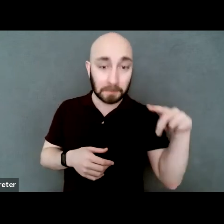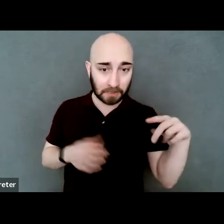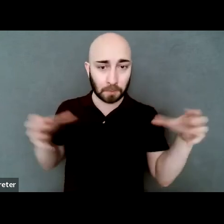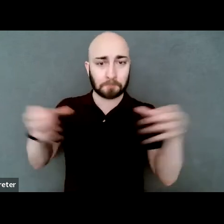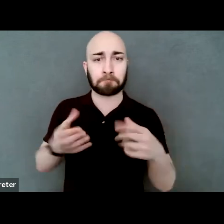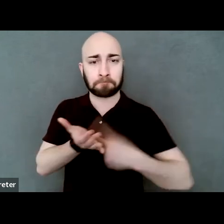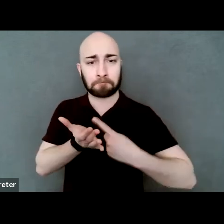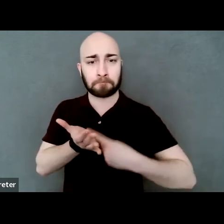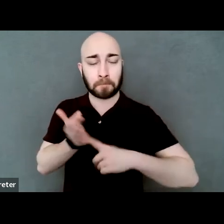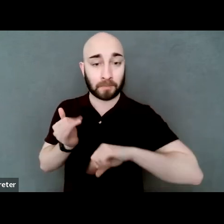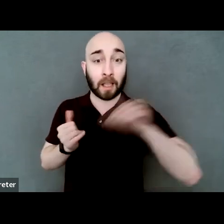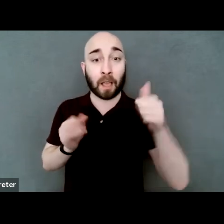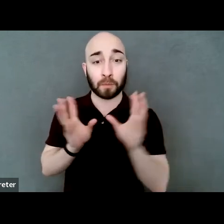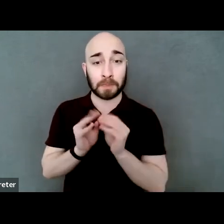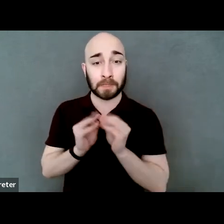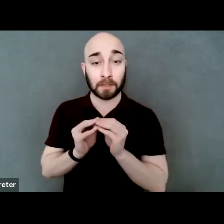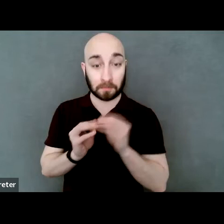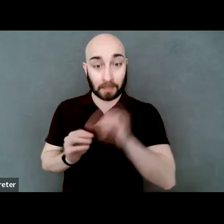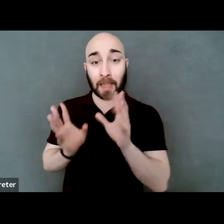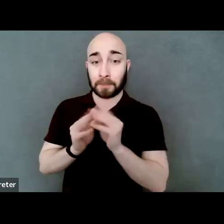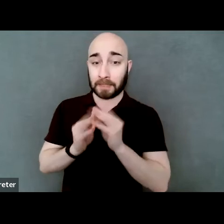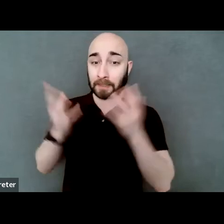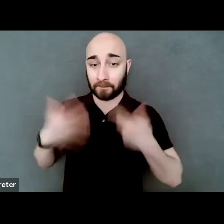meeting. After that meeting, we met with